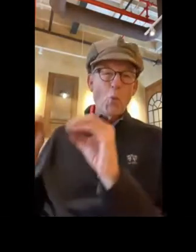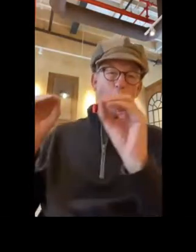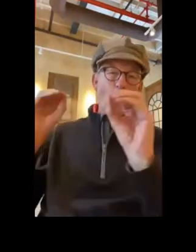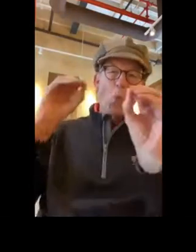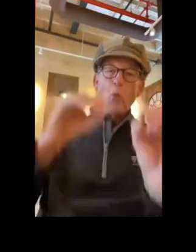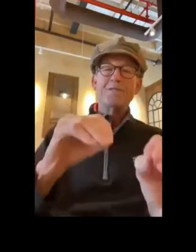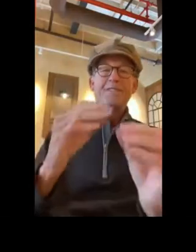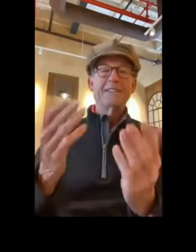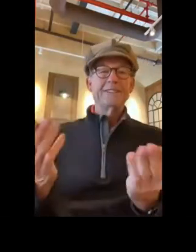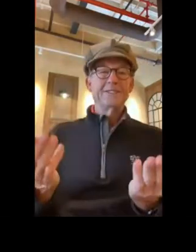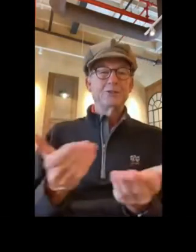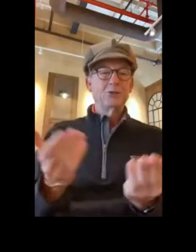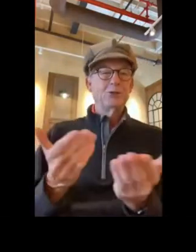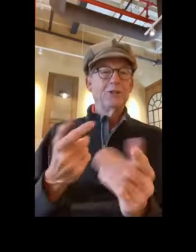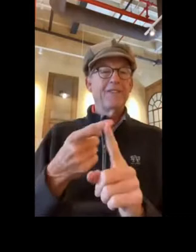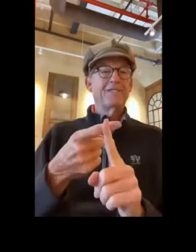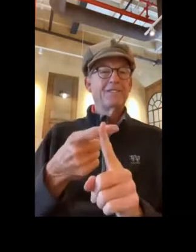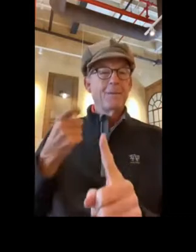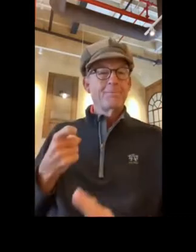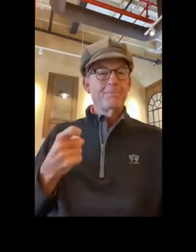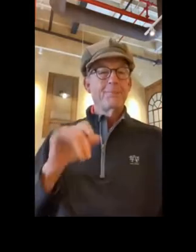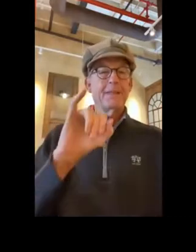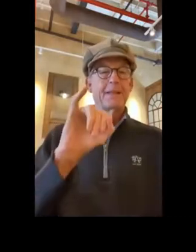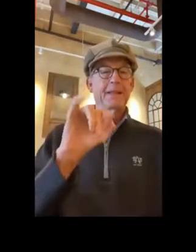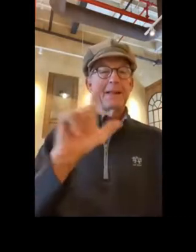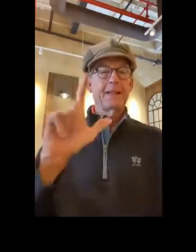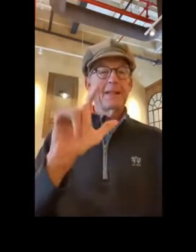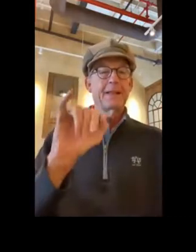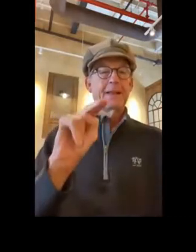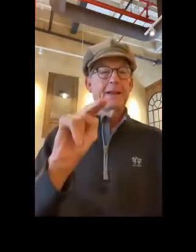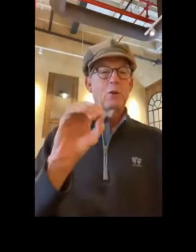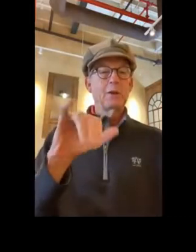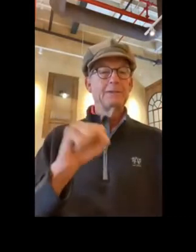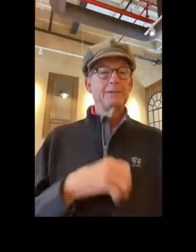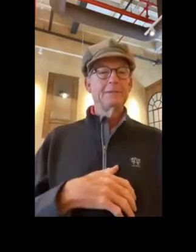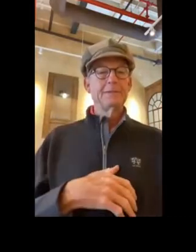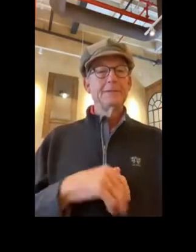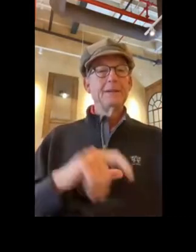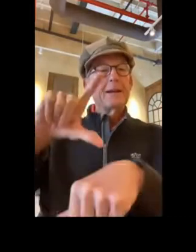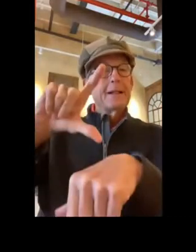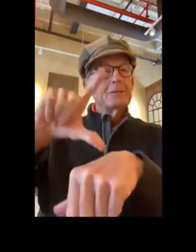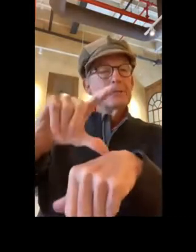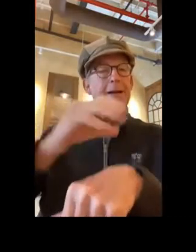At first, when we first moved here from Illinois,